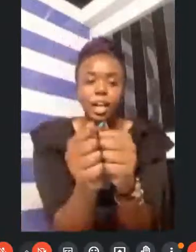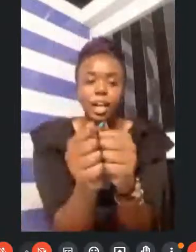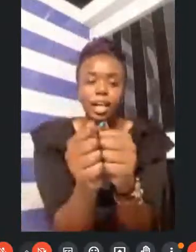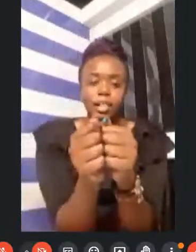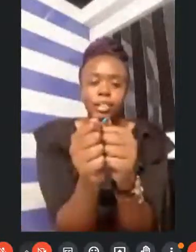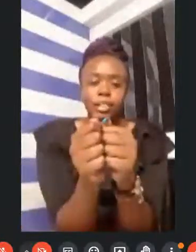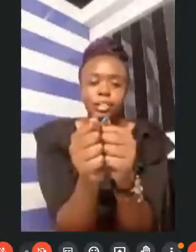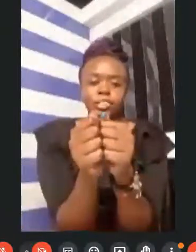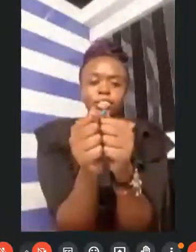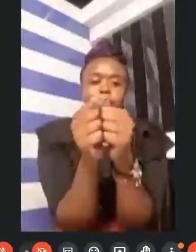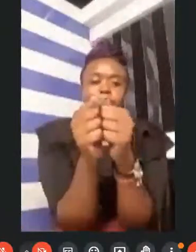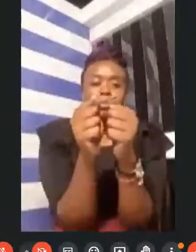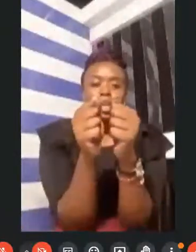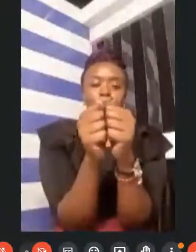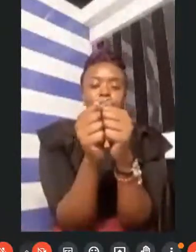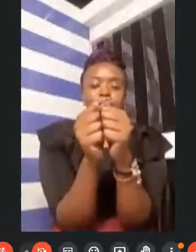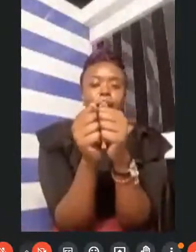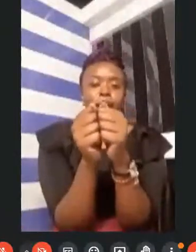then 10.